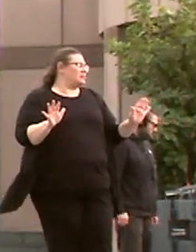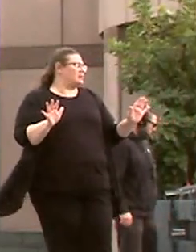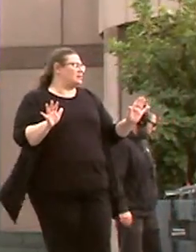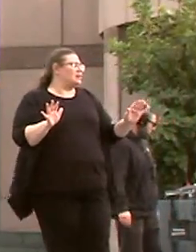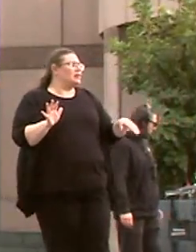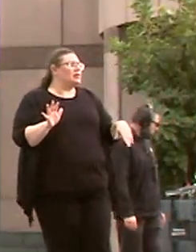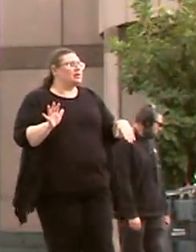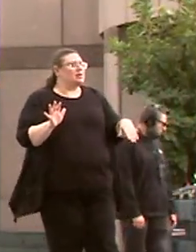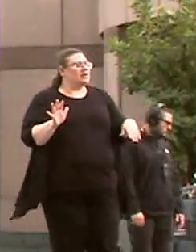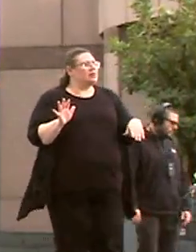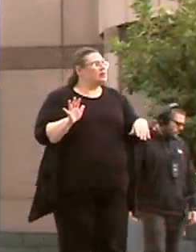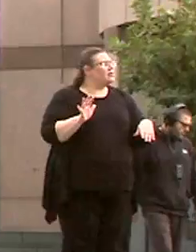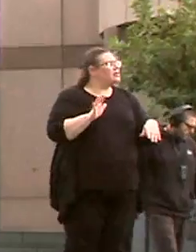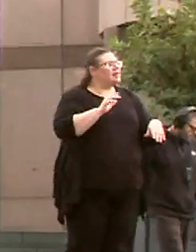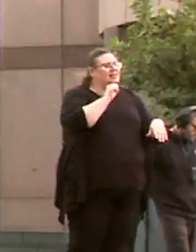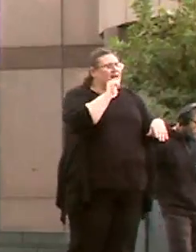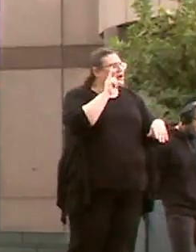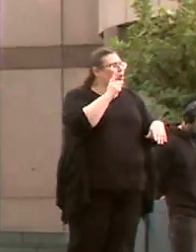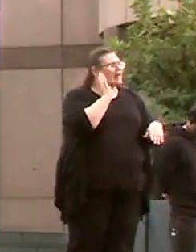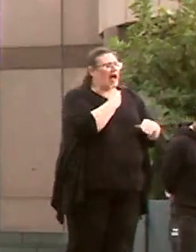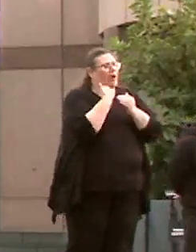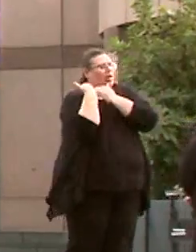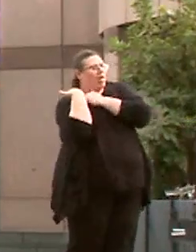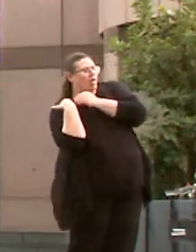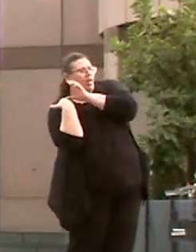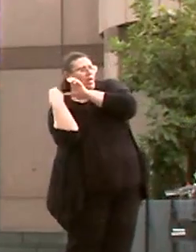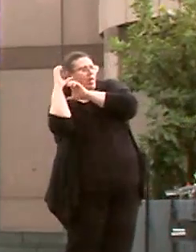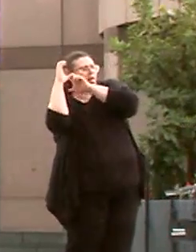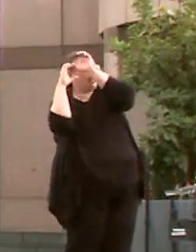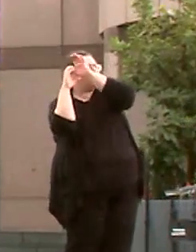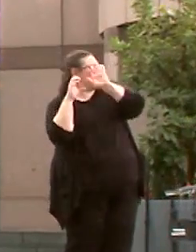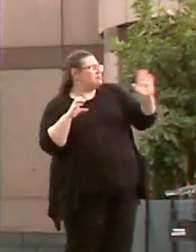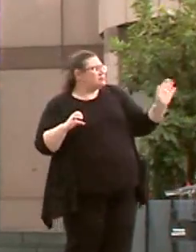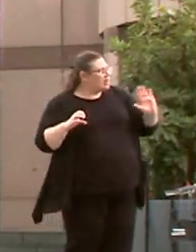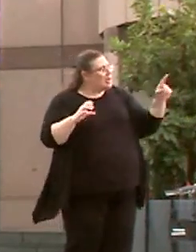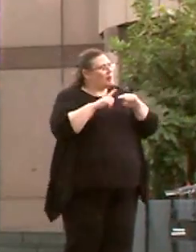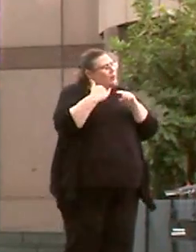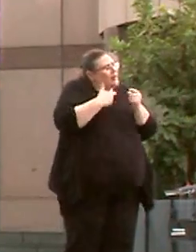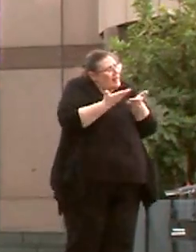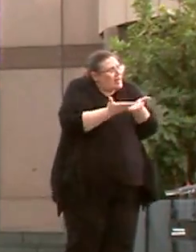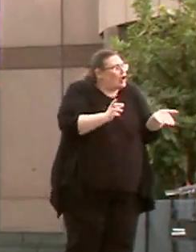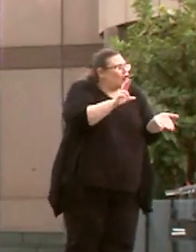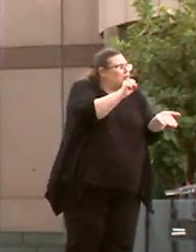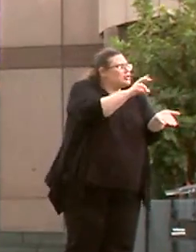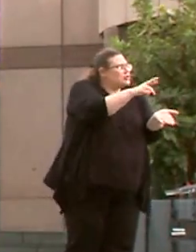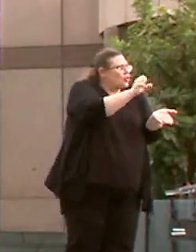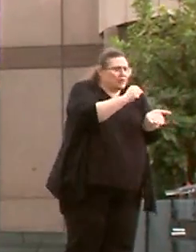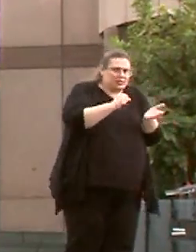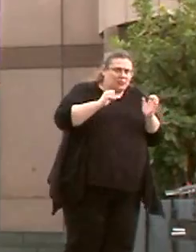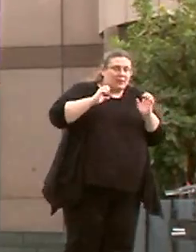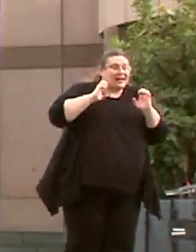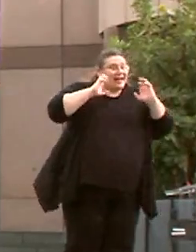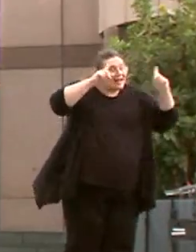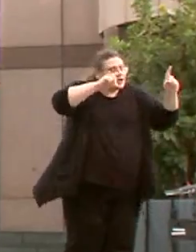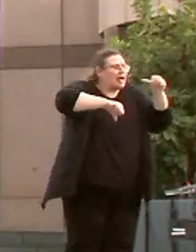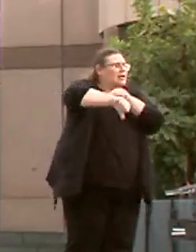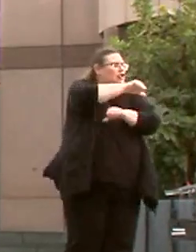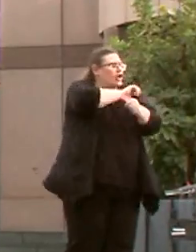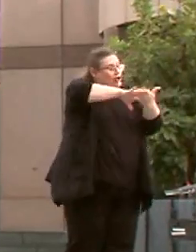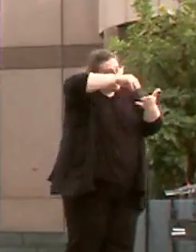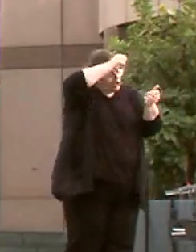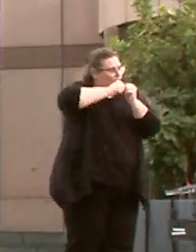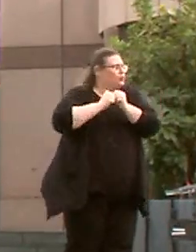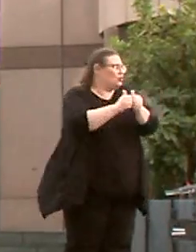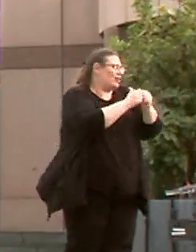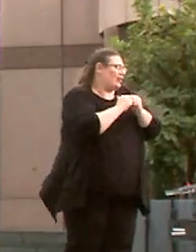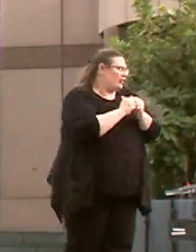not, the onus is not only on us, but we are here as a resource. We all need to educate and learn together. I want